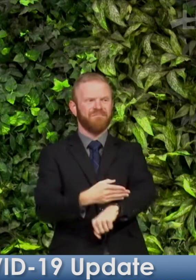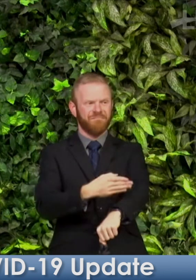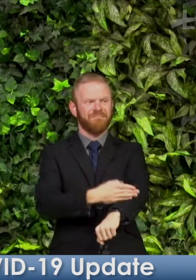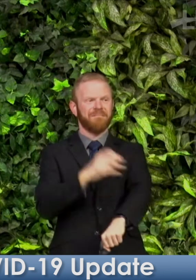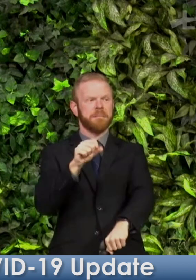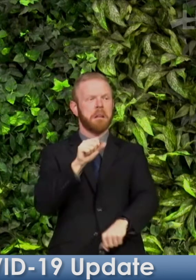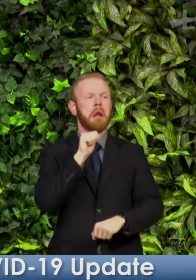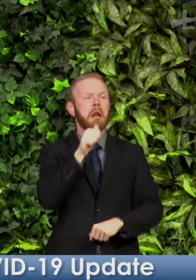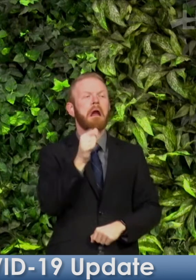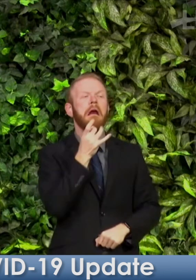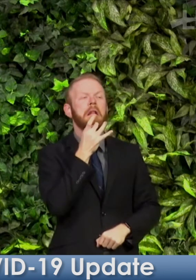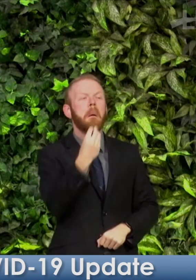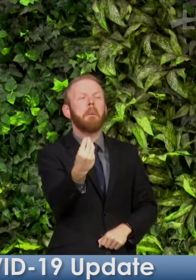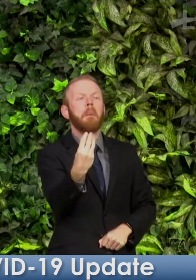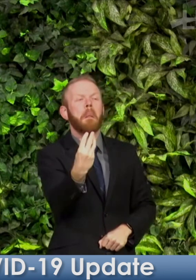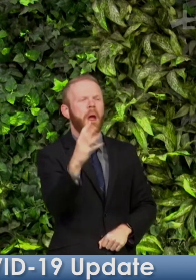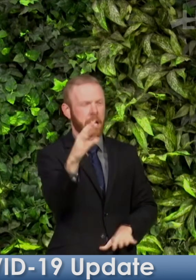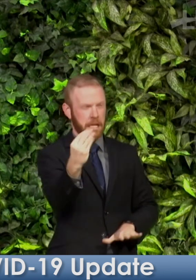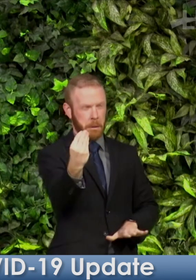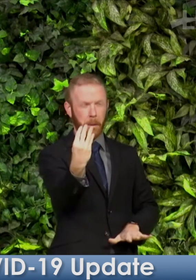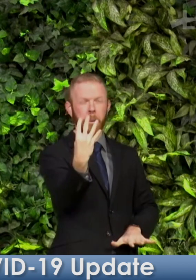putting a punctuation point on that.